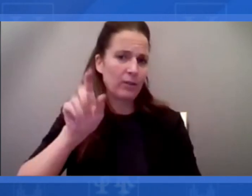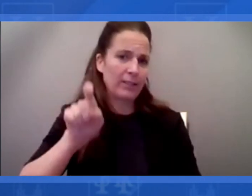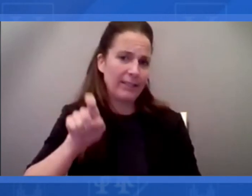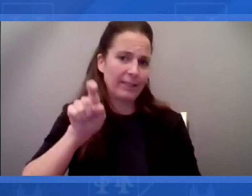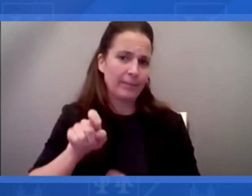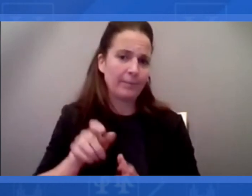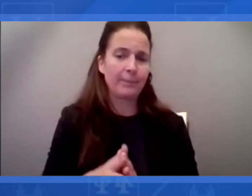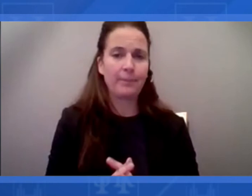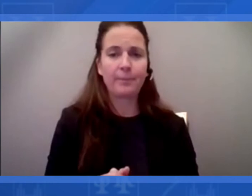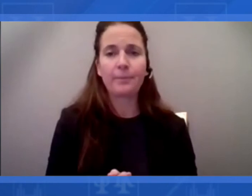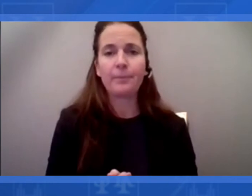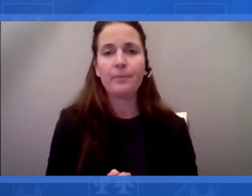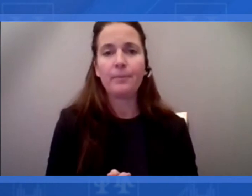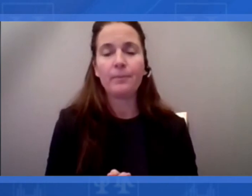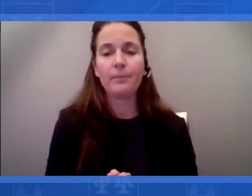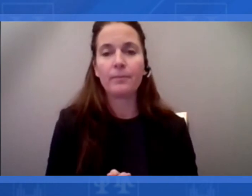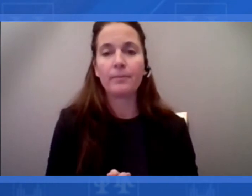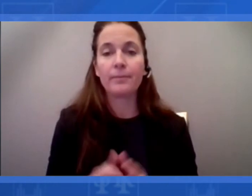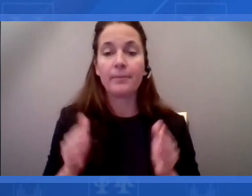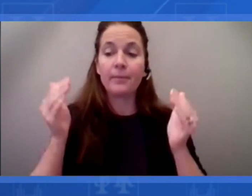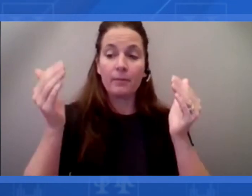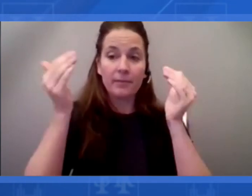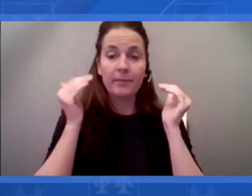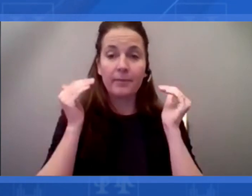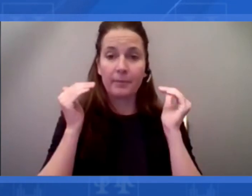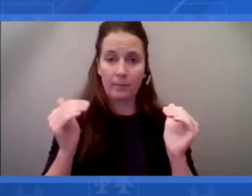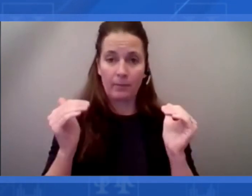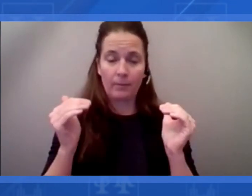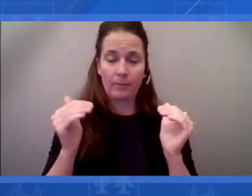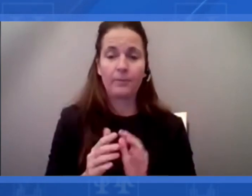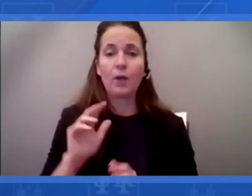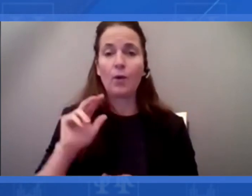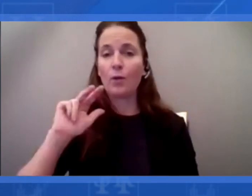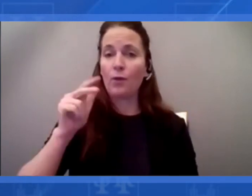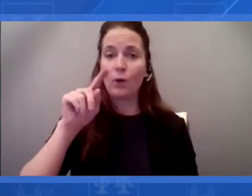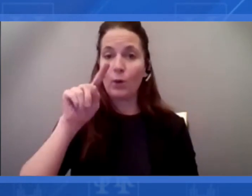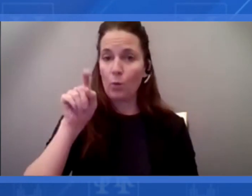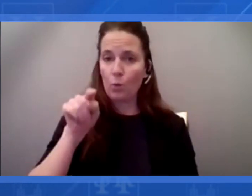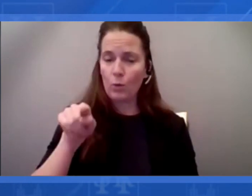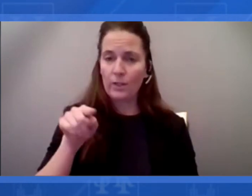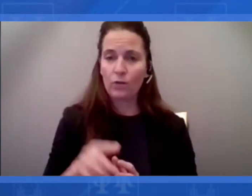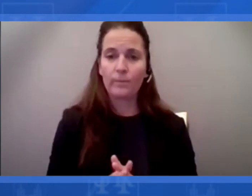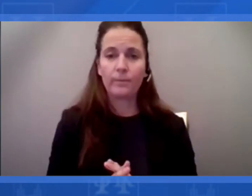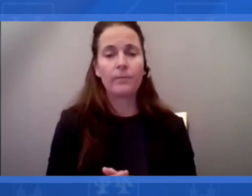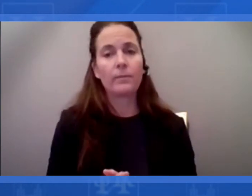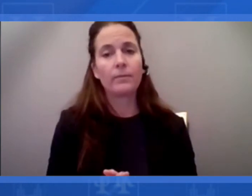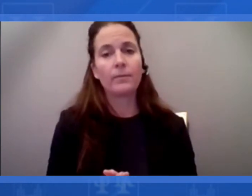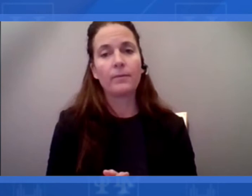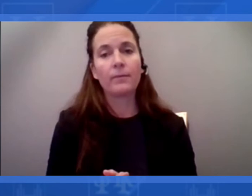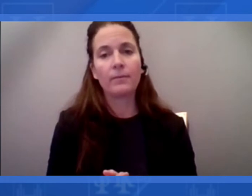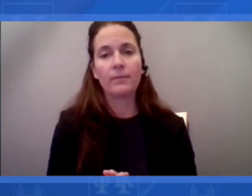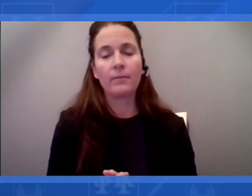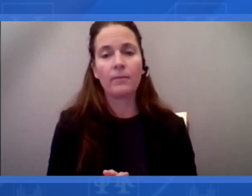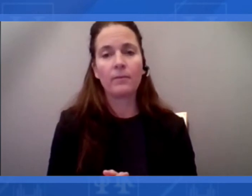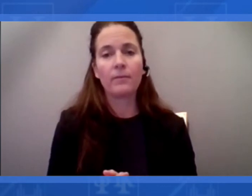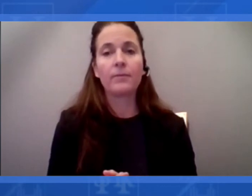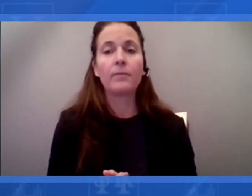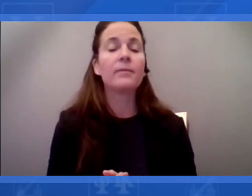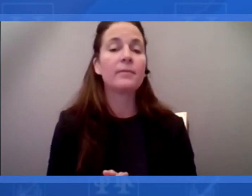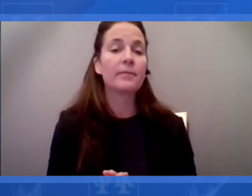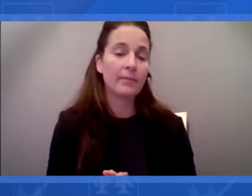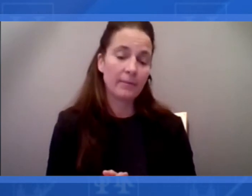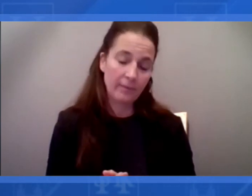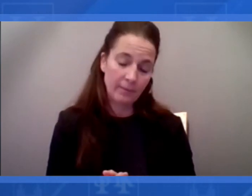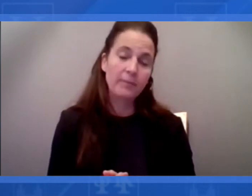The third question we received is, what is being done to make stops more visible,